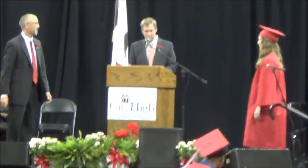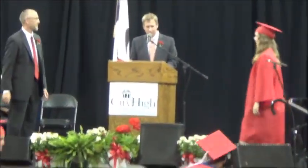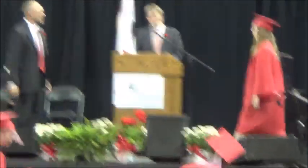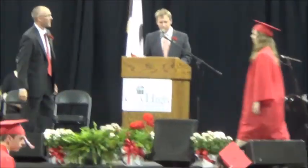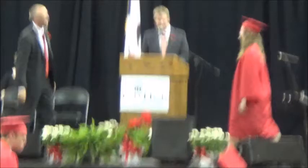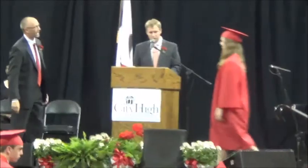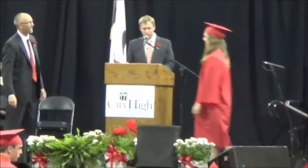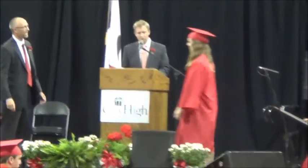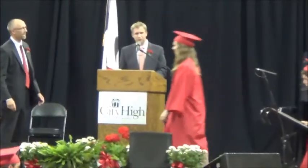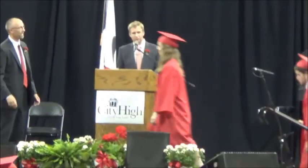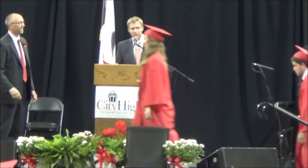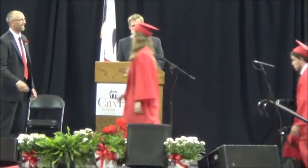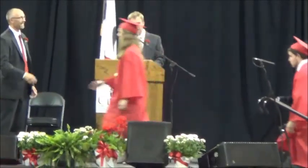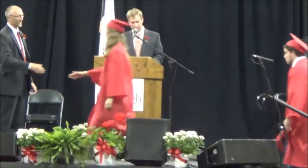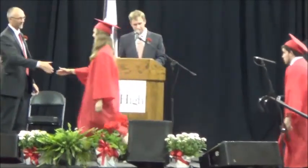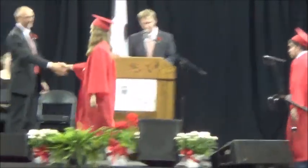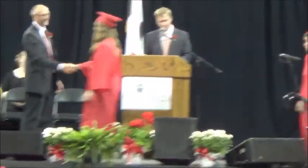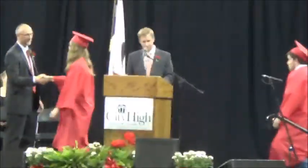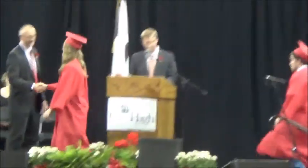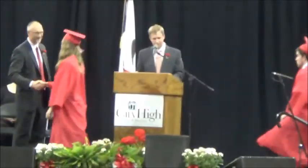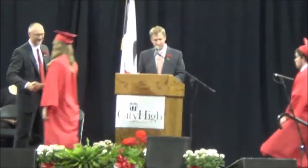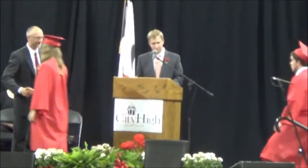Sylvia Prevershaw Dean.